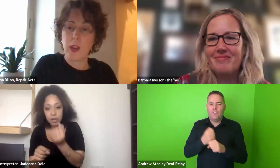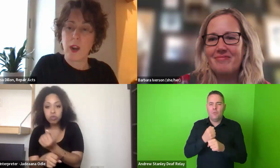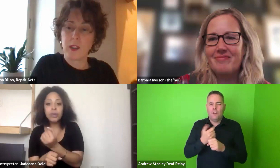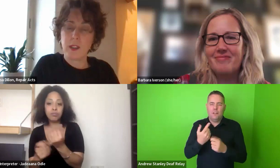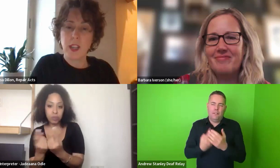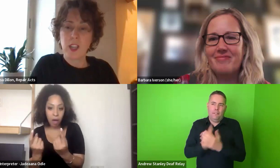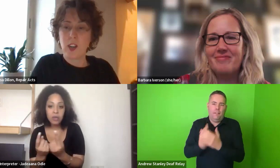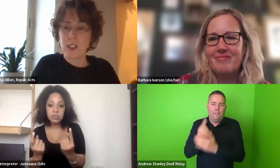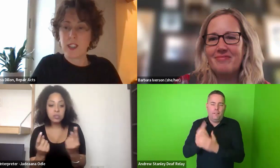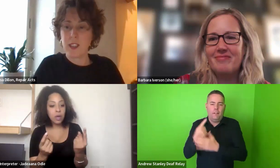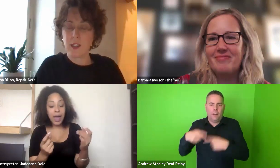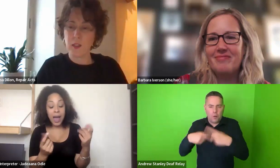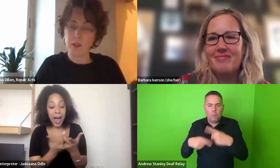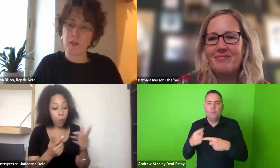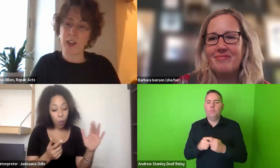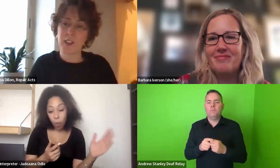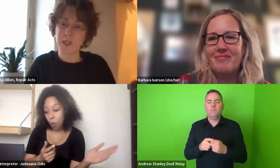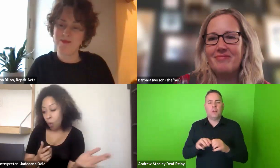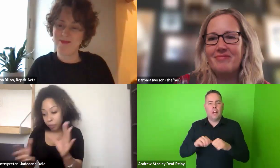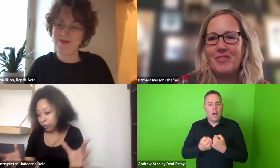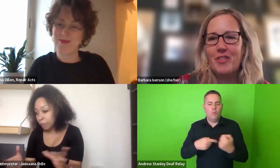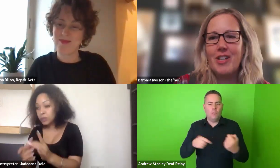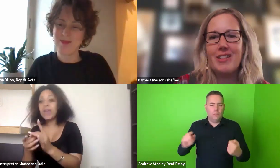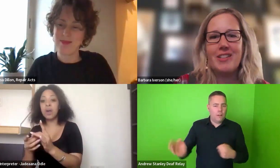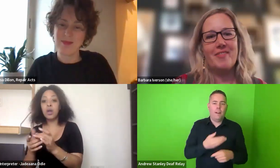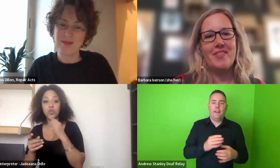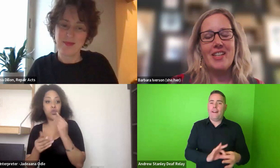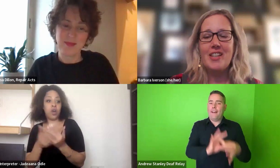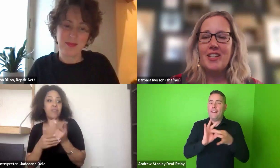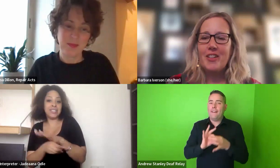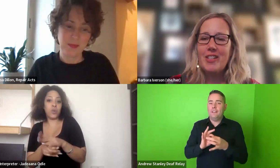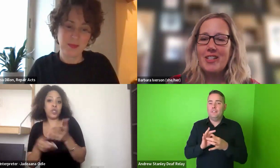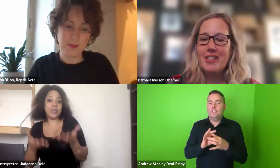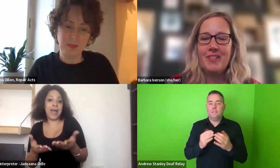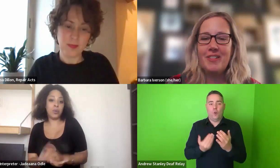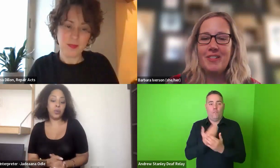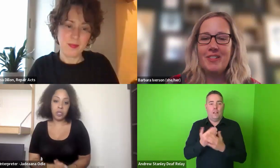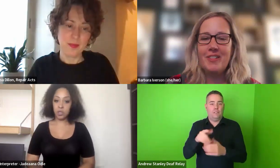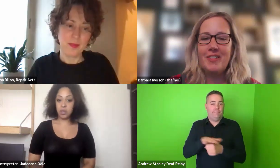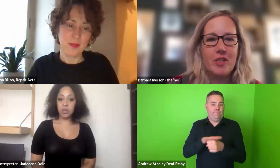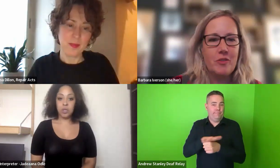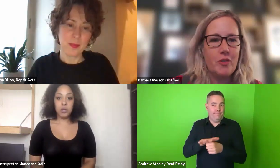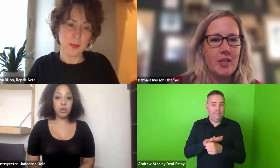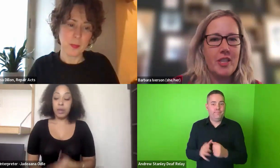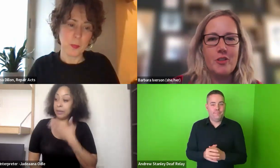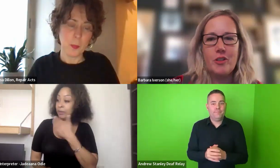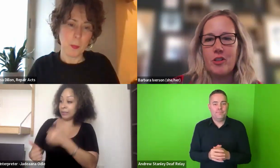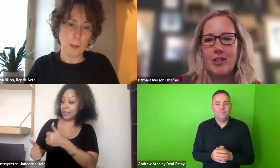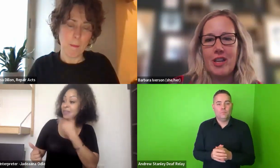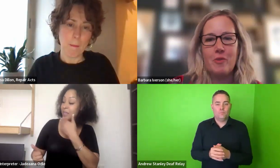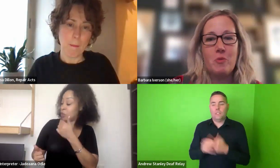where we are at this current state of affairs. Great. Good. Thank you so much, Teresa, for